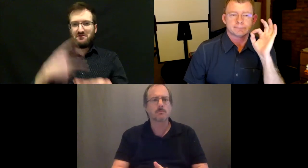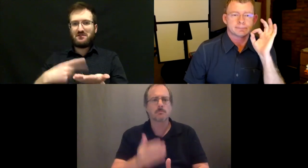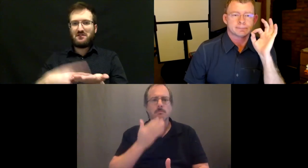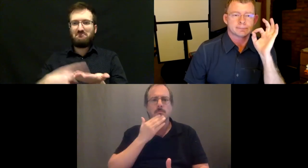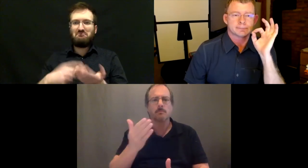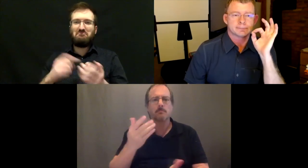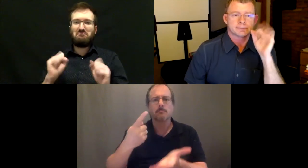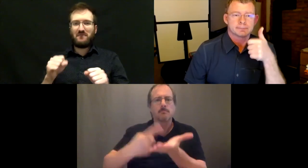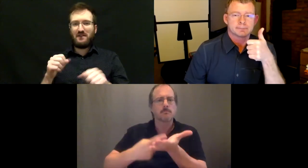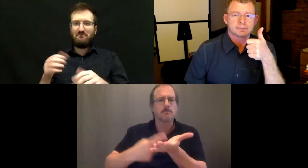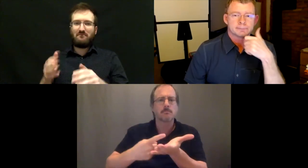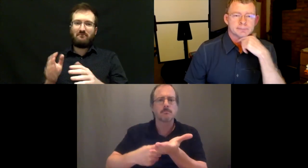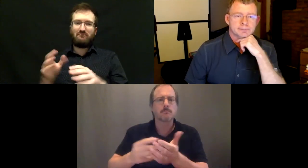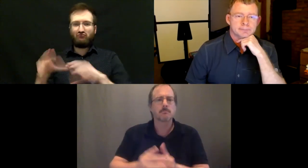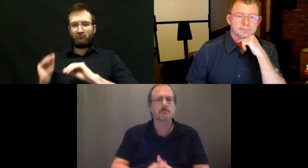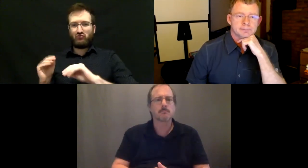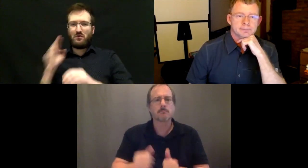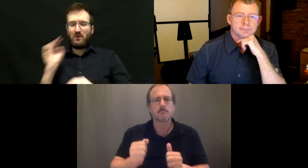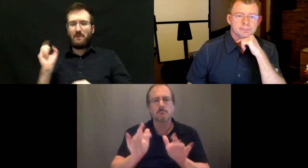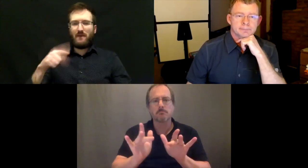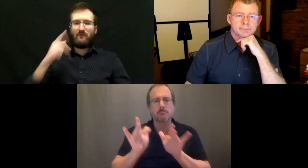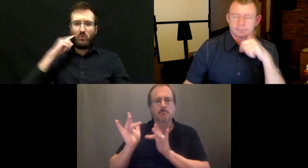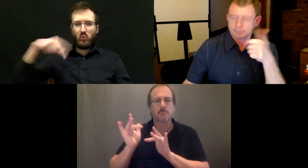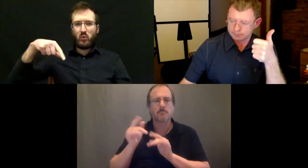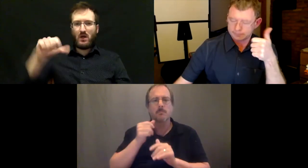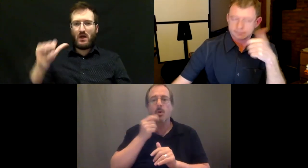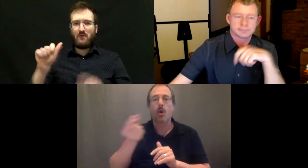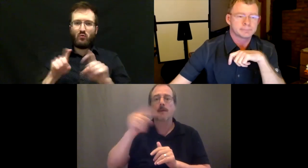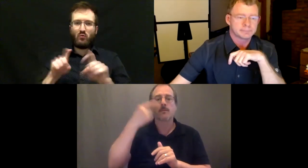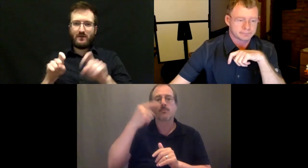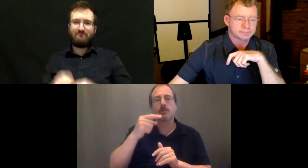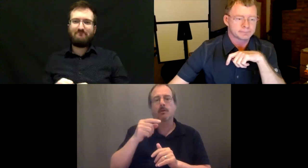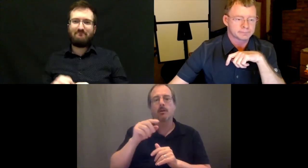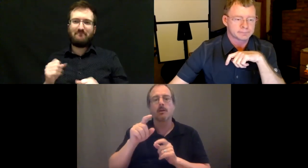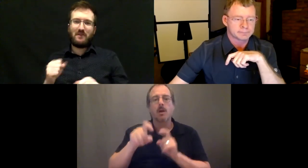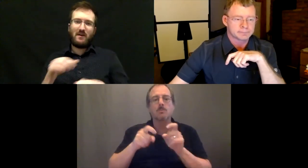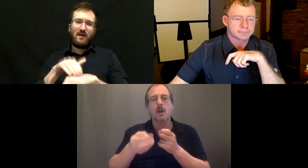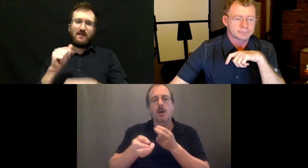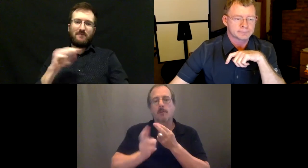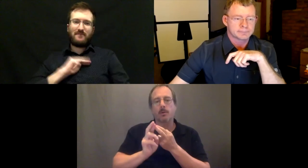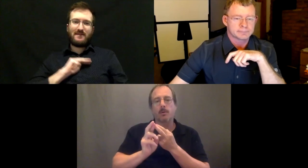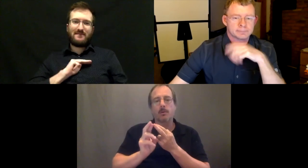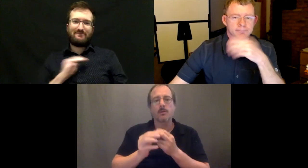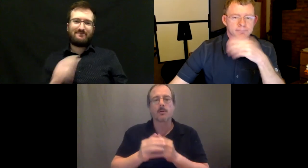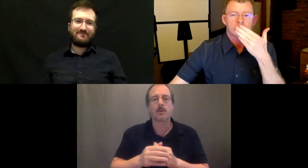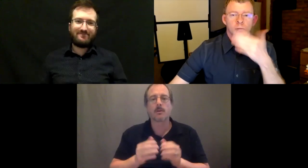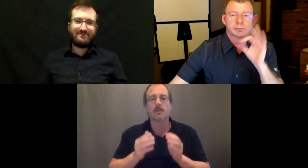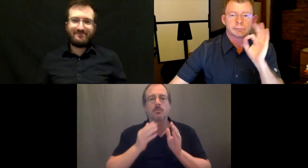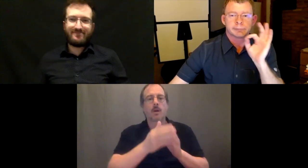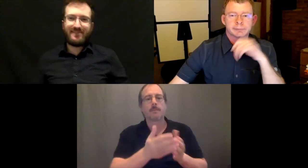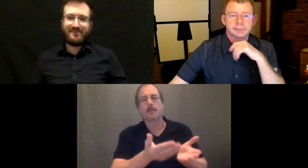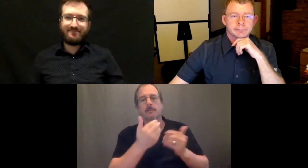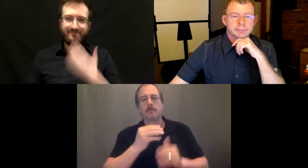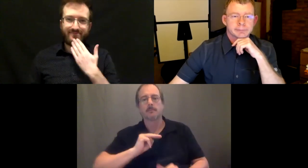Interesting. Okay, well, I think that's it for you, Bruce. And could you turn your camera off and you can join us after in the